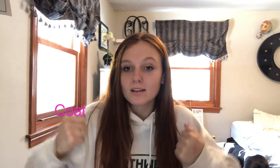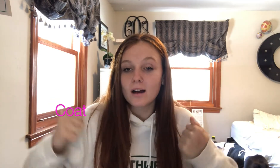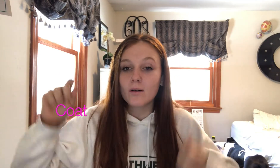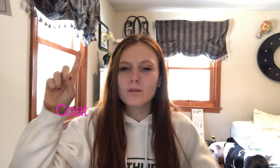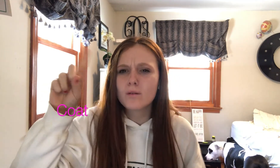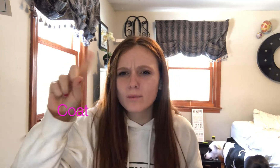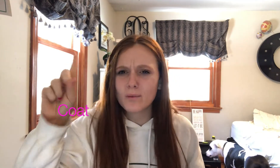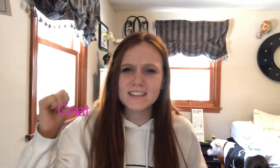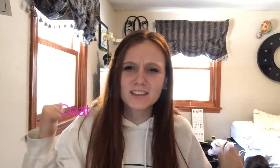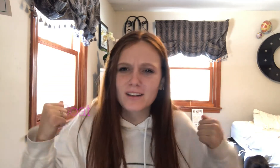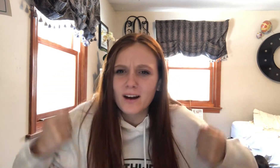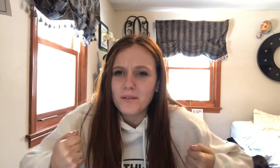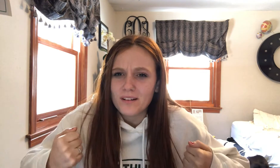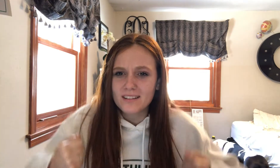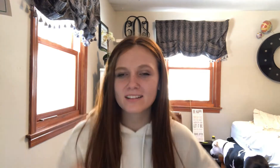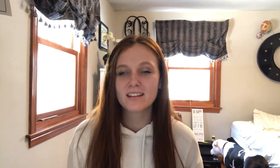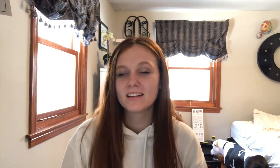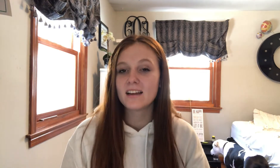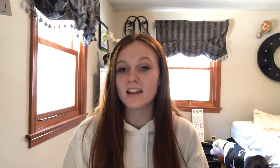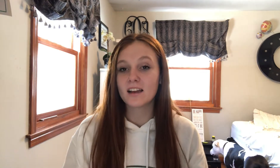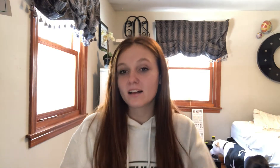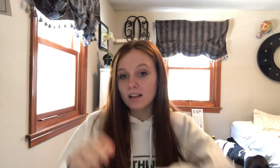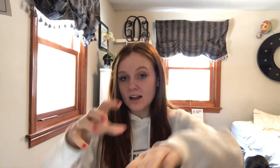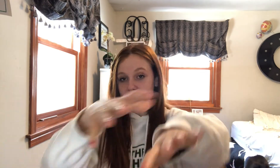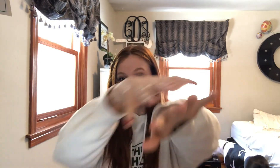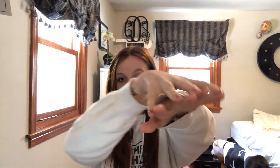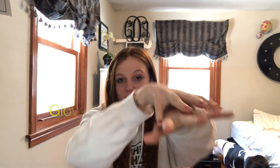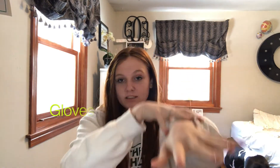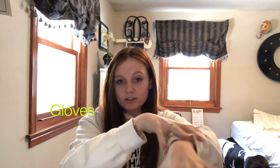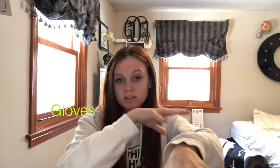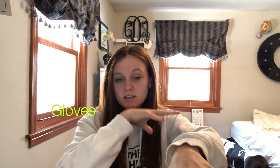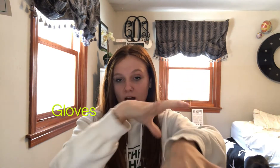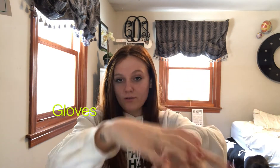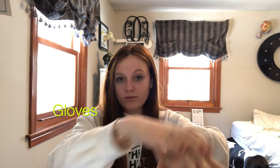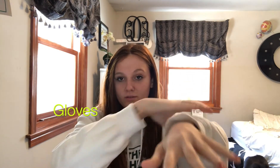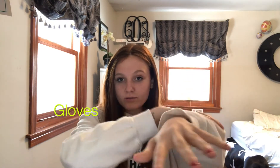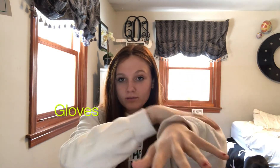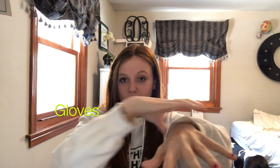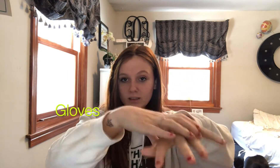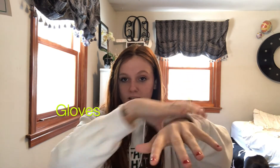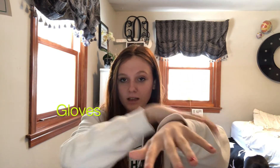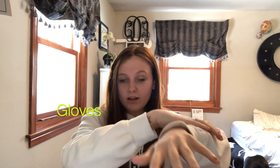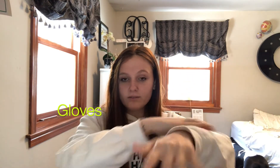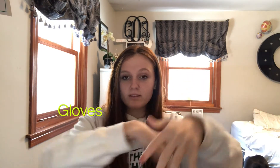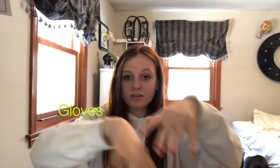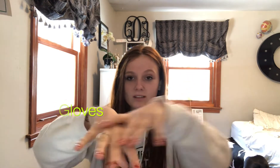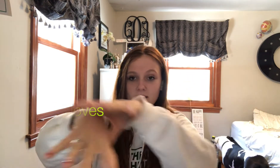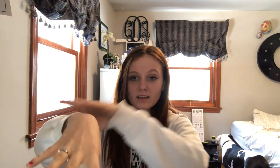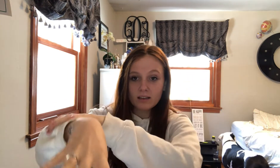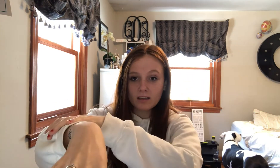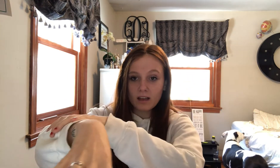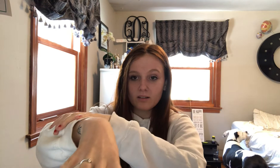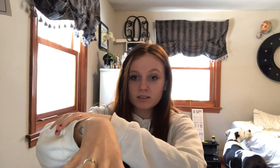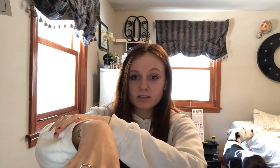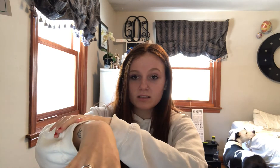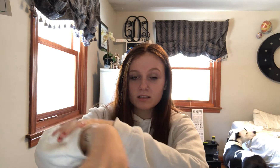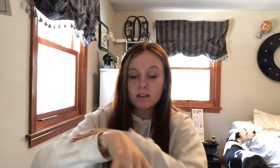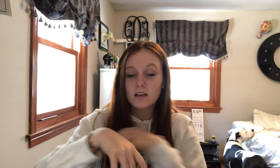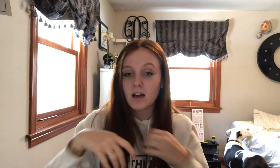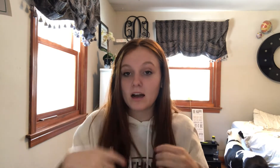Coat. Where's your coat? And then gloves is easy, it's just glove. Glove. Gloves. I